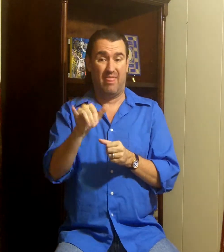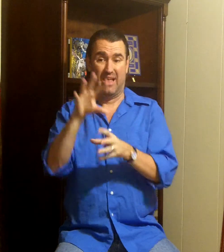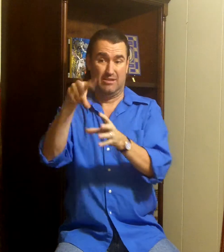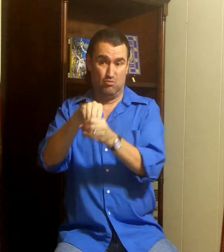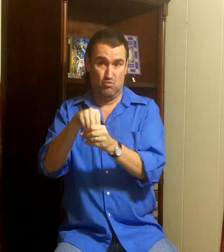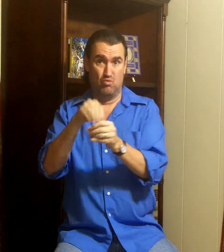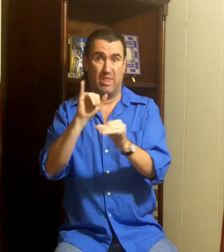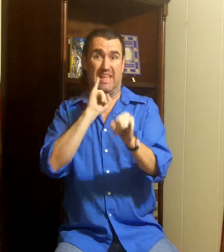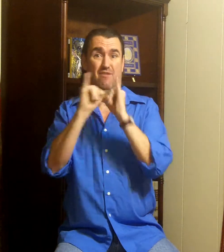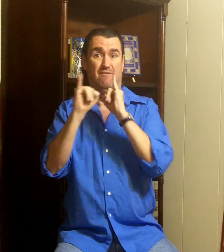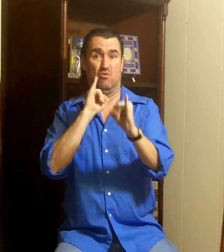is the